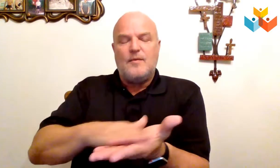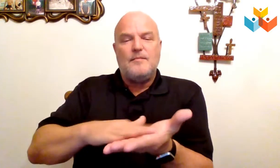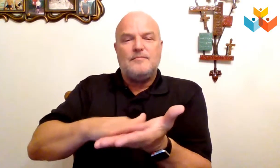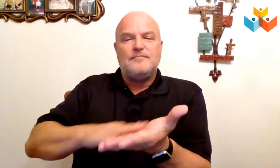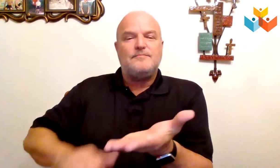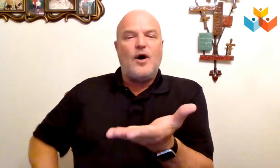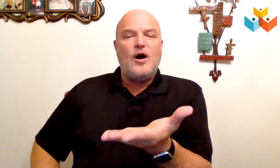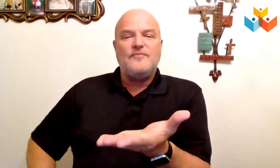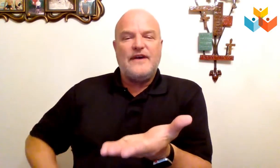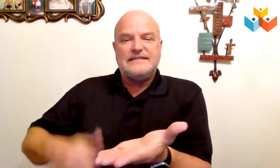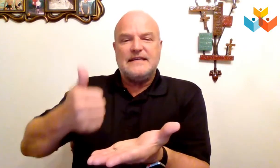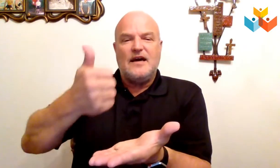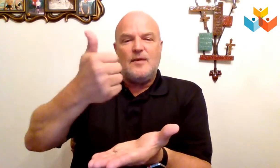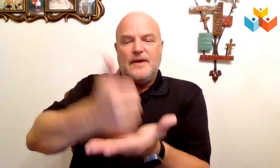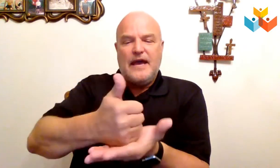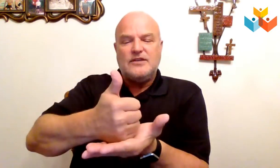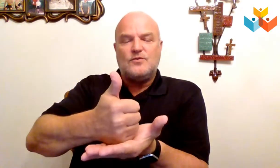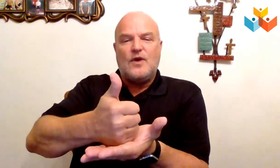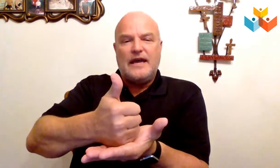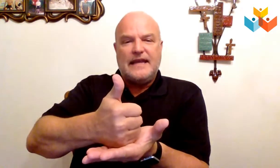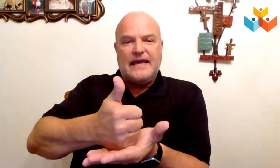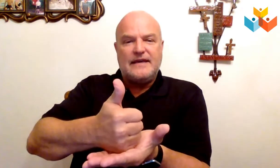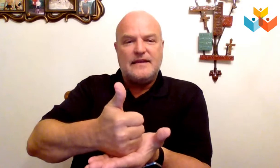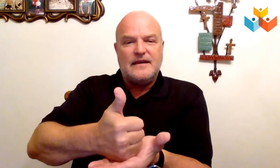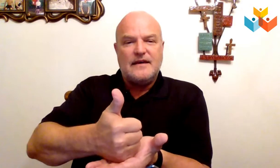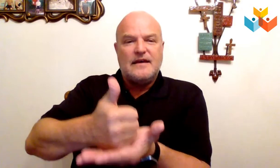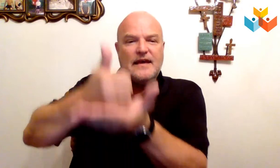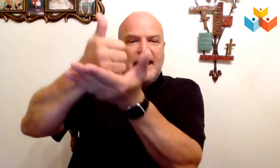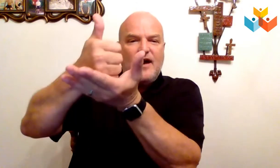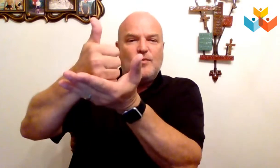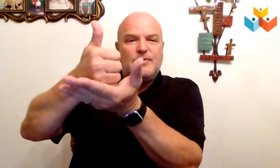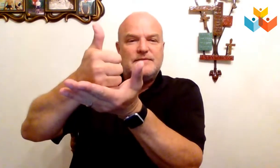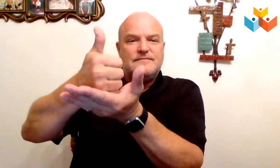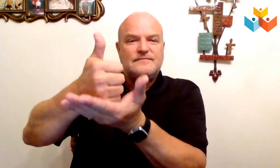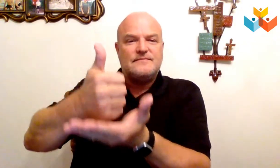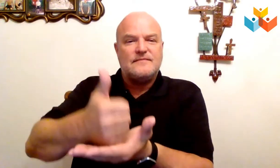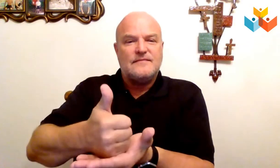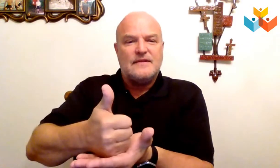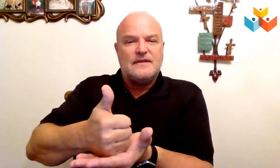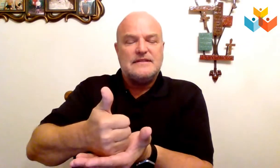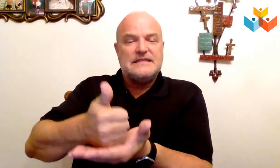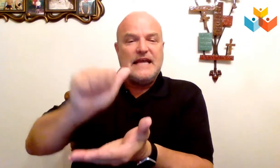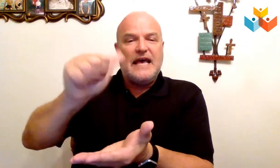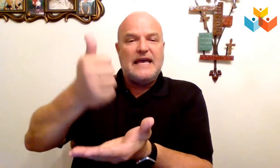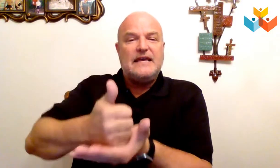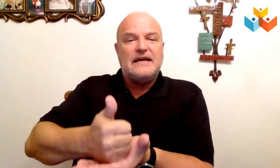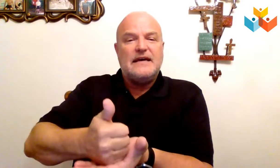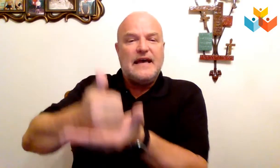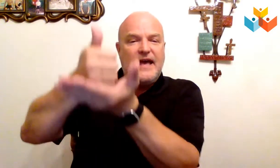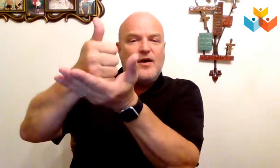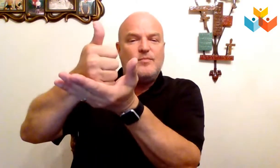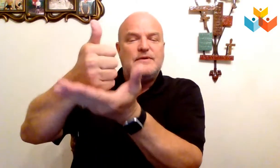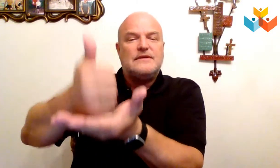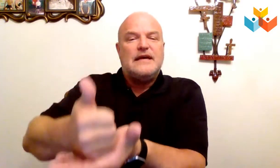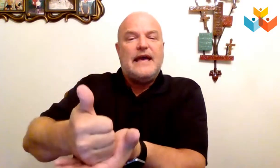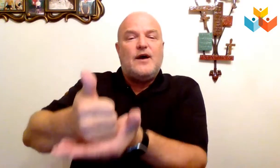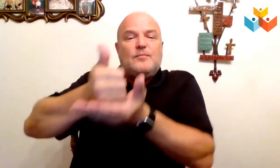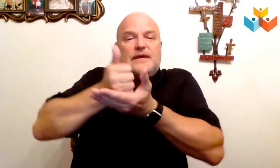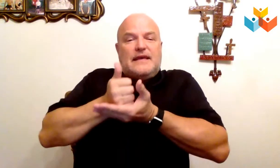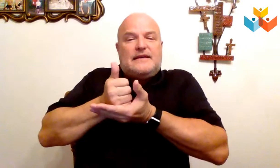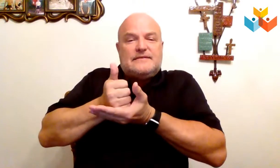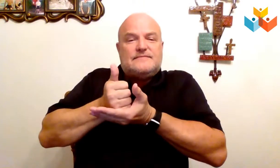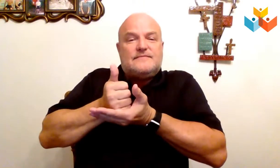Help. Have your palm facing up and your right hand. Help. This is an